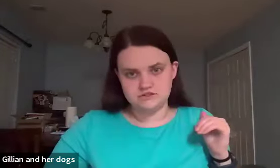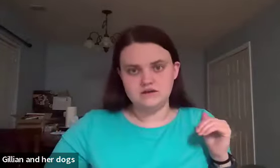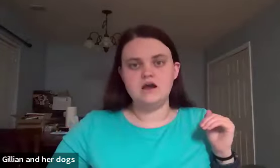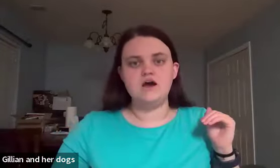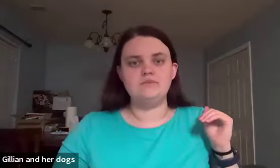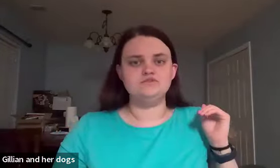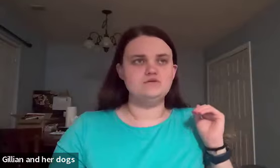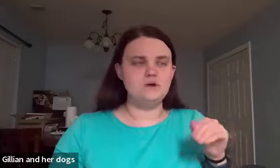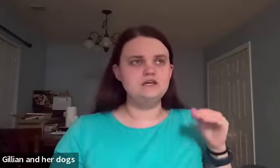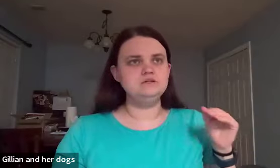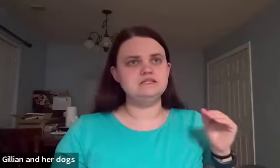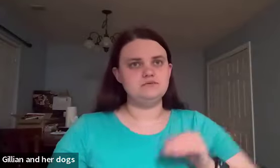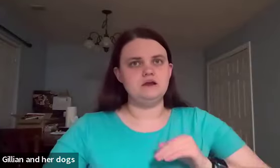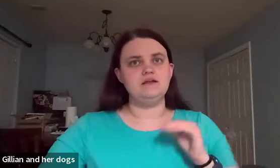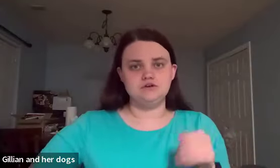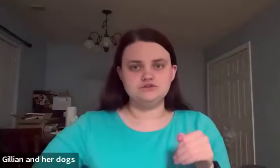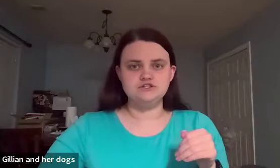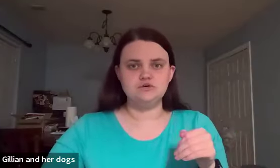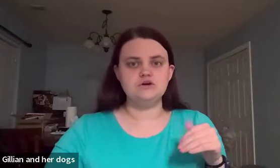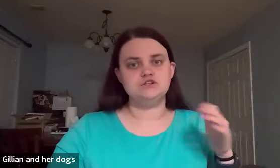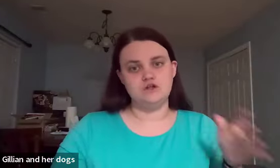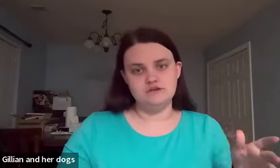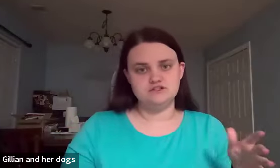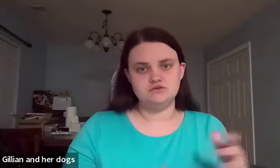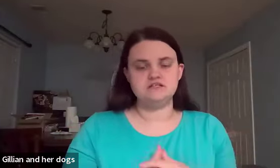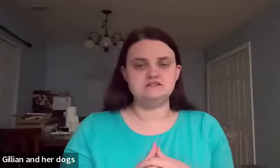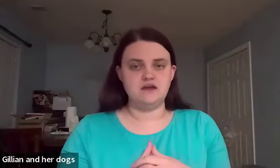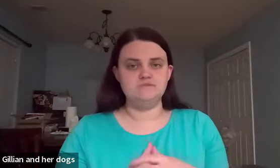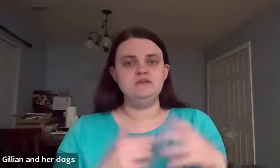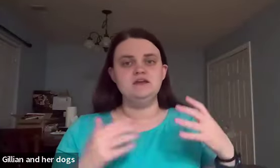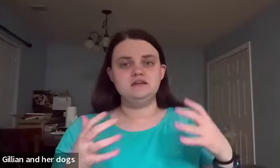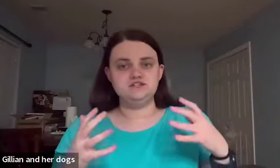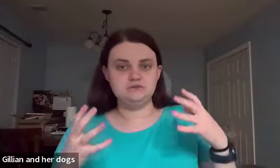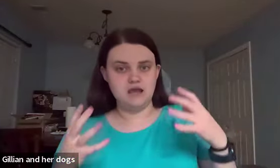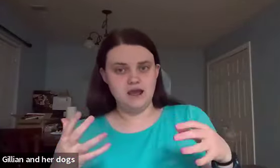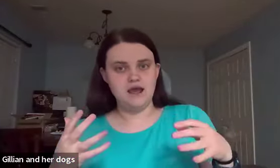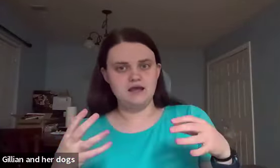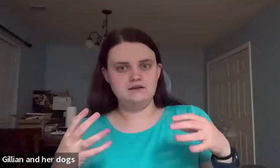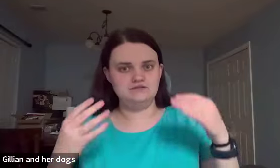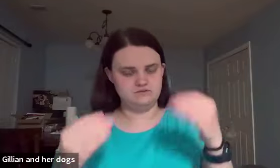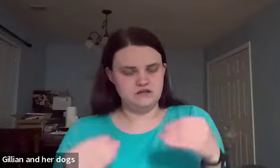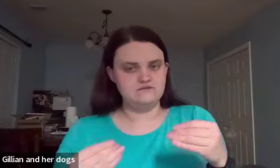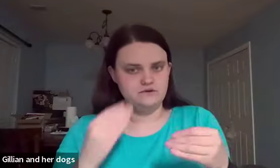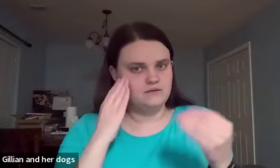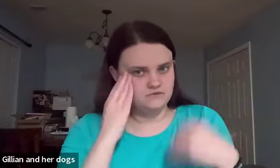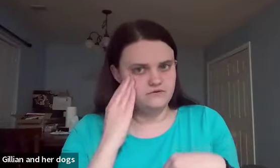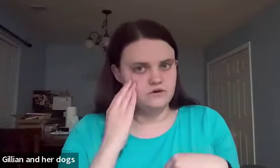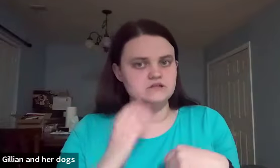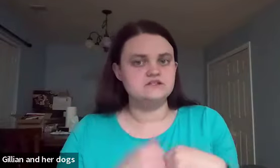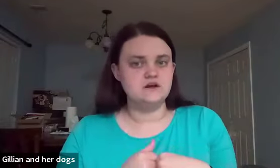stores. So the way you would separate like grocery stores, clothing stores, things like that, is you would add the sign for that before it.